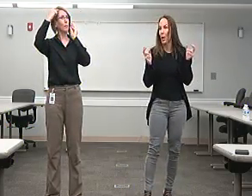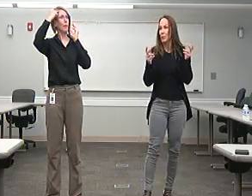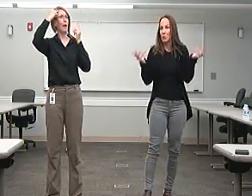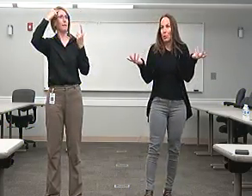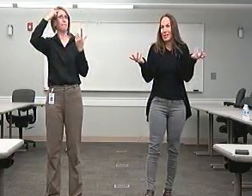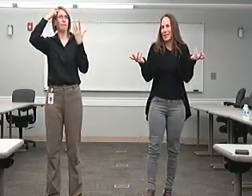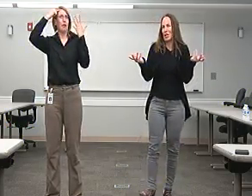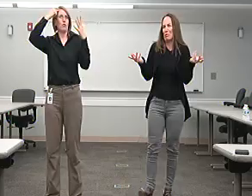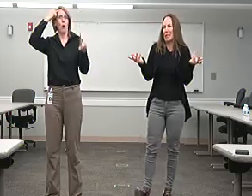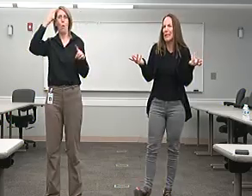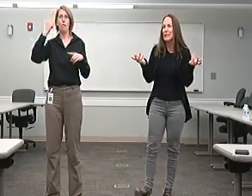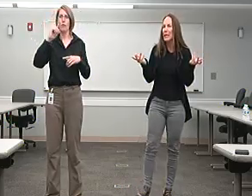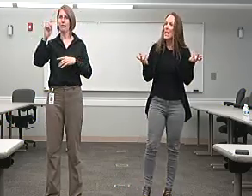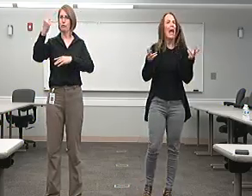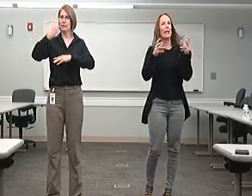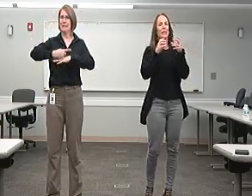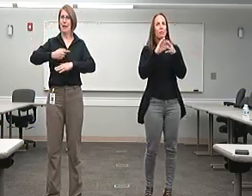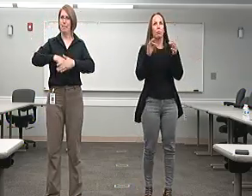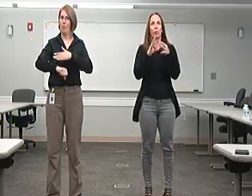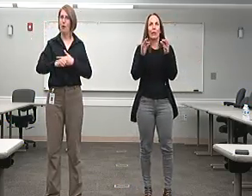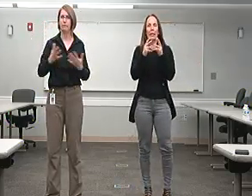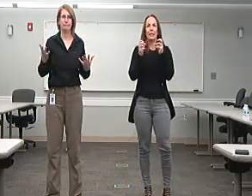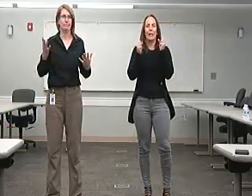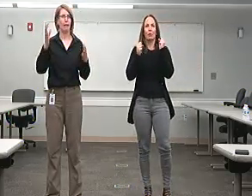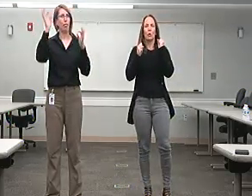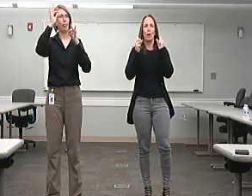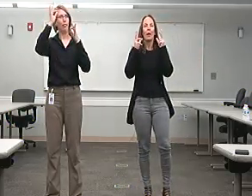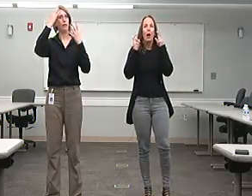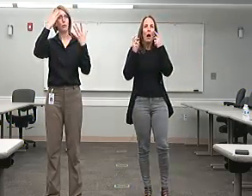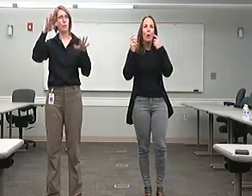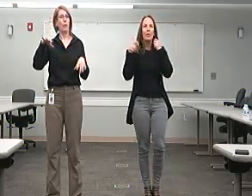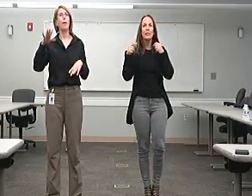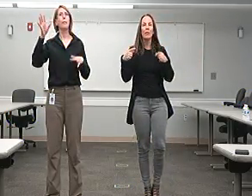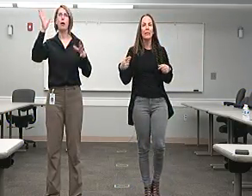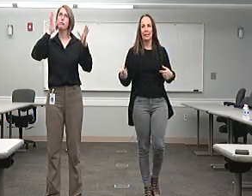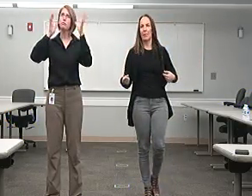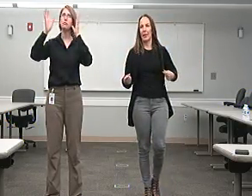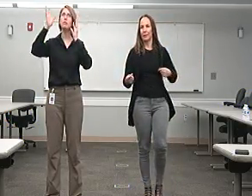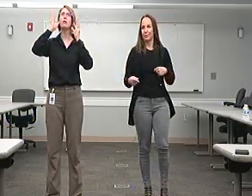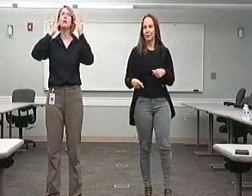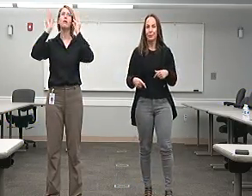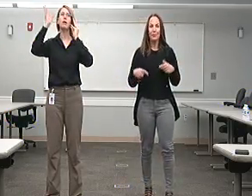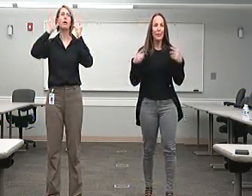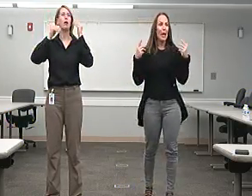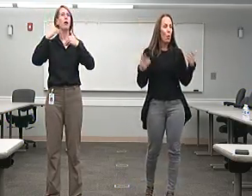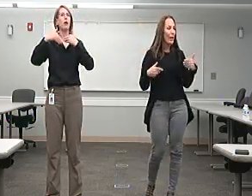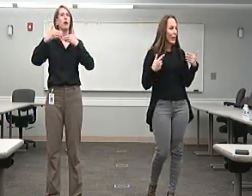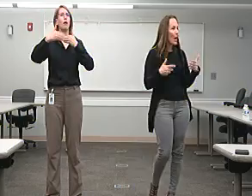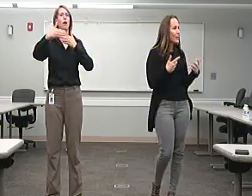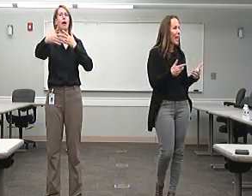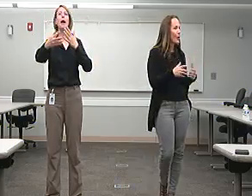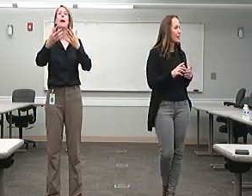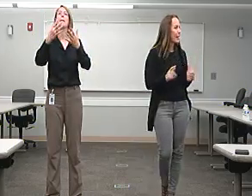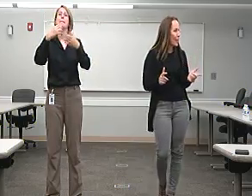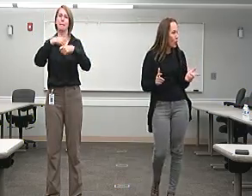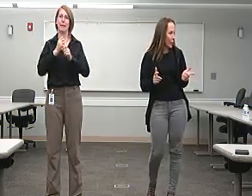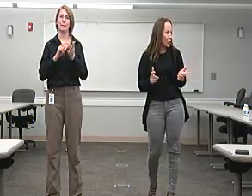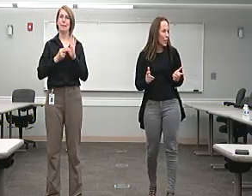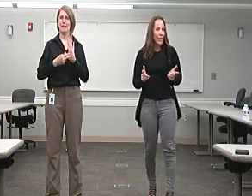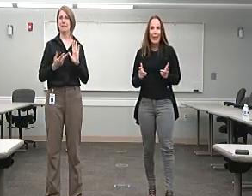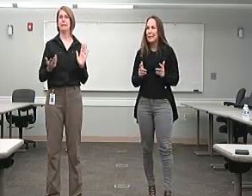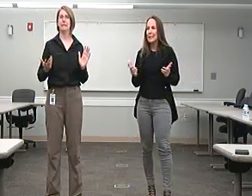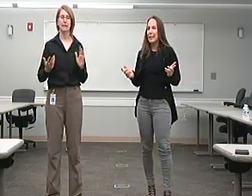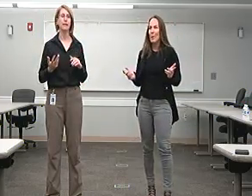what it is, and it's putting it together and going, oh, this means something. Now, when it comes out as language, it doesn't come